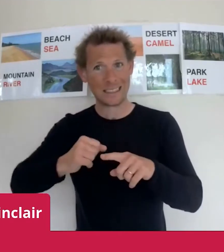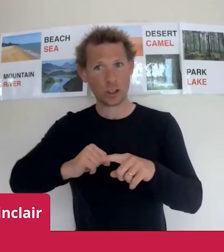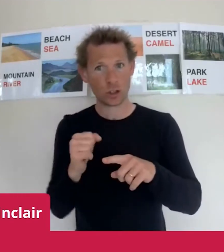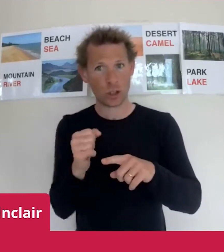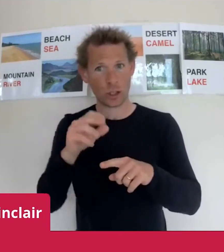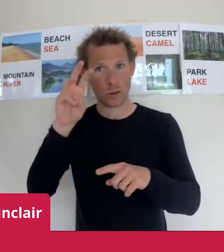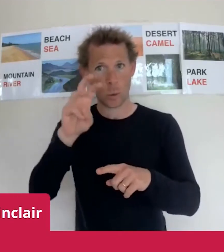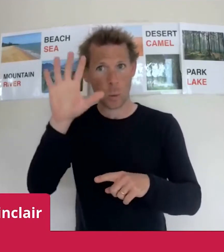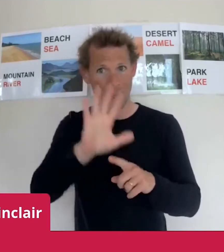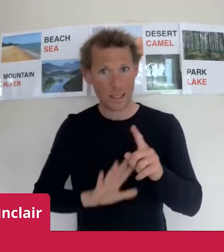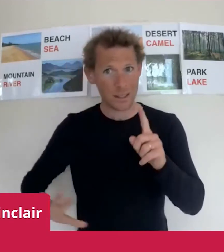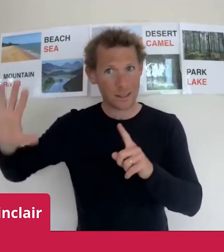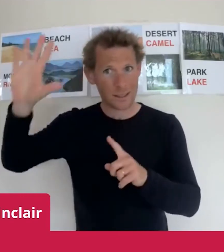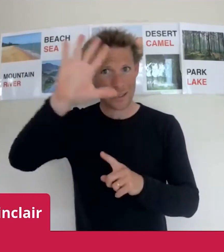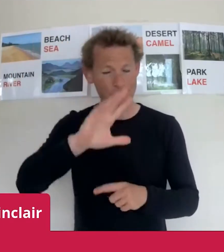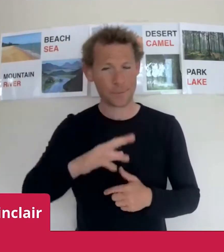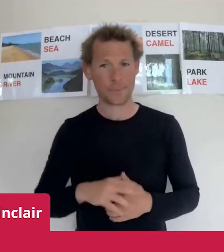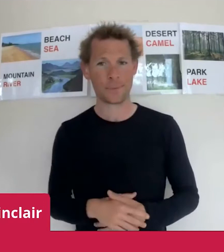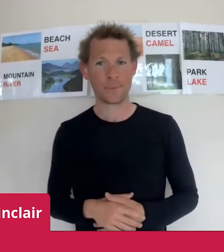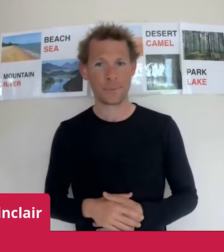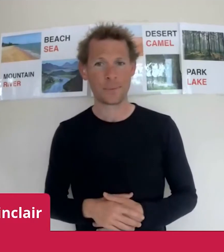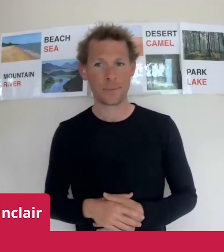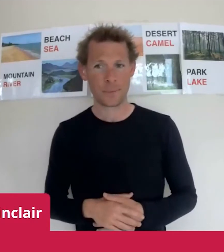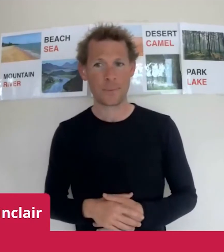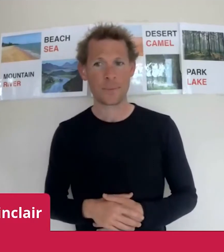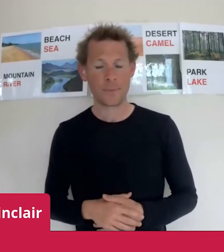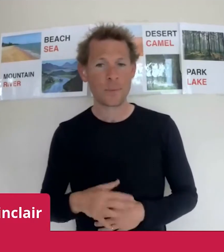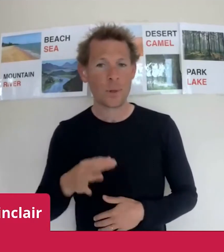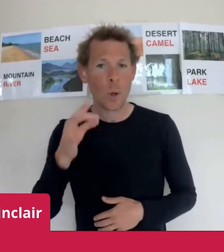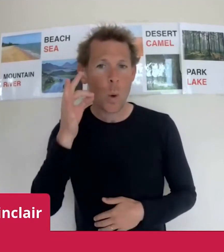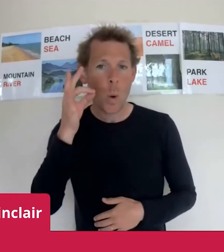Okay, now the English, Scottish, and Welsh, so the GB sign.